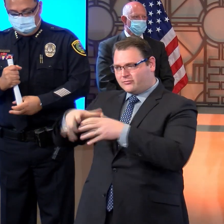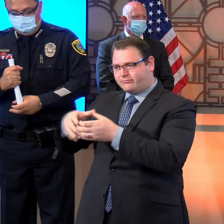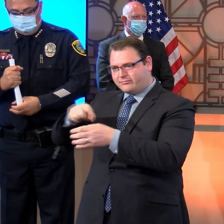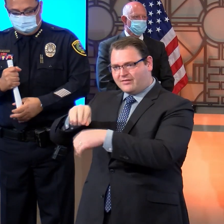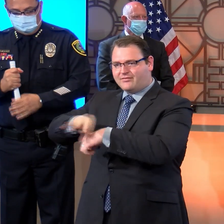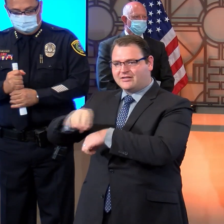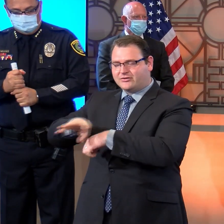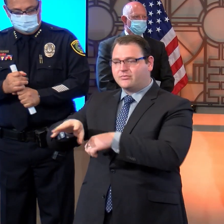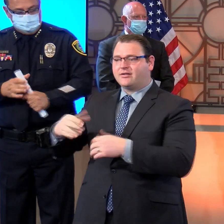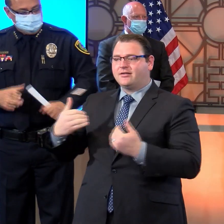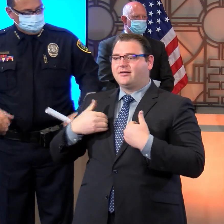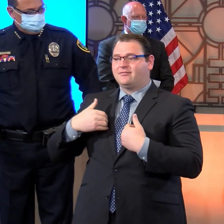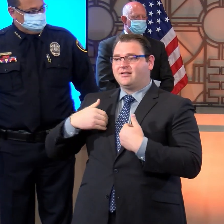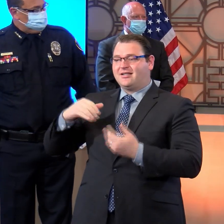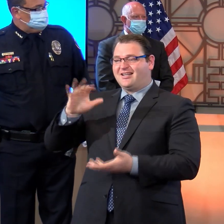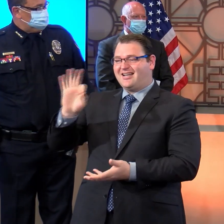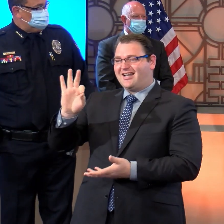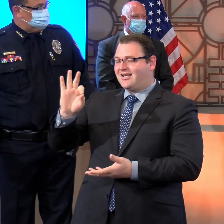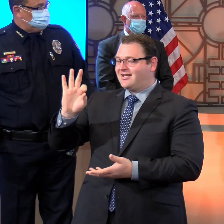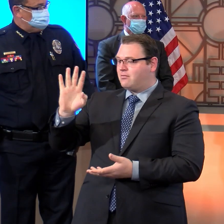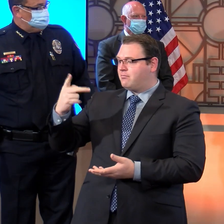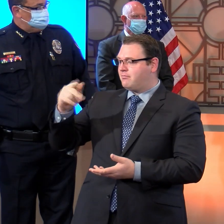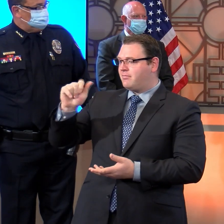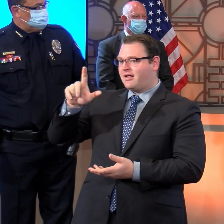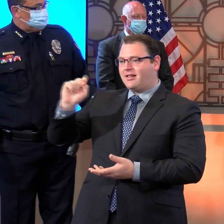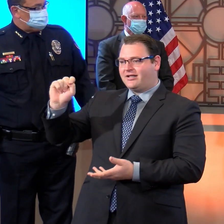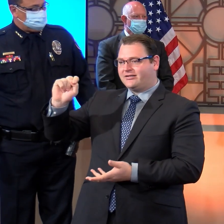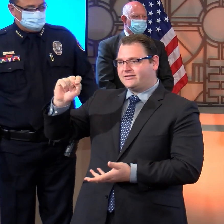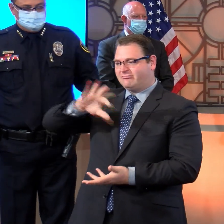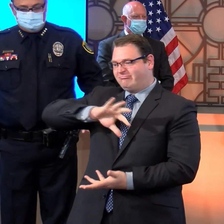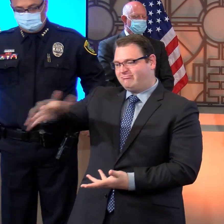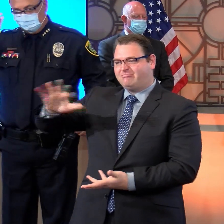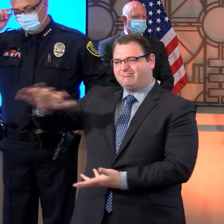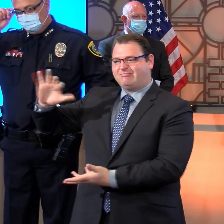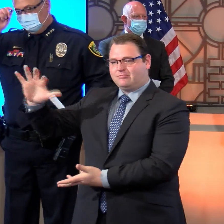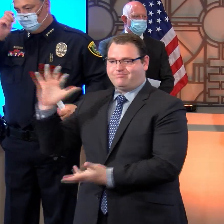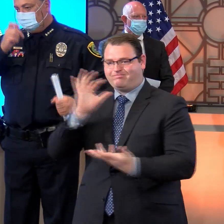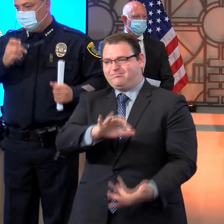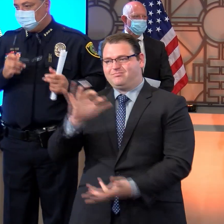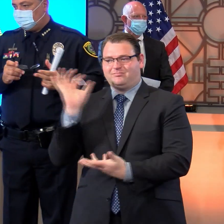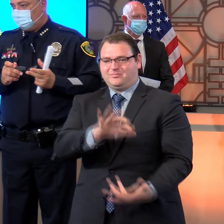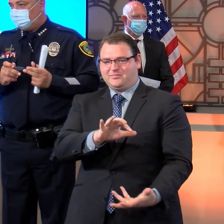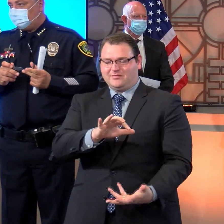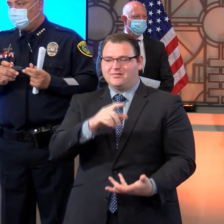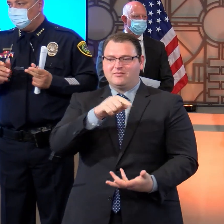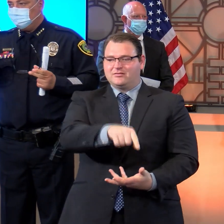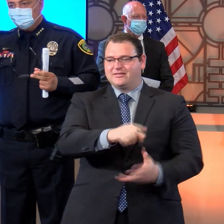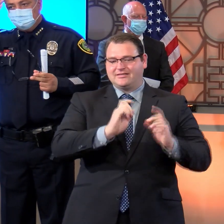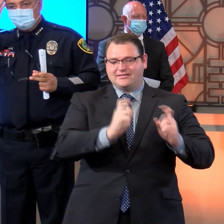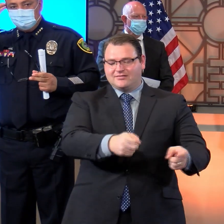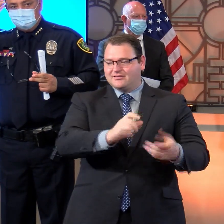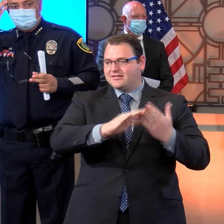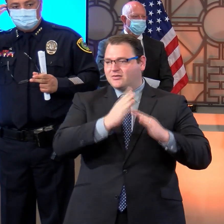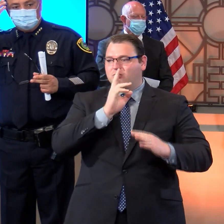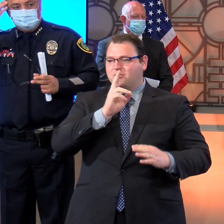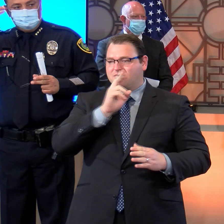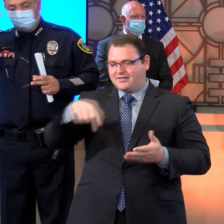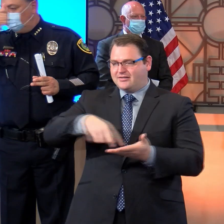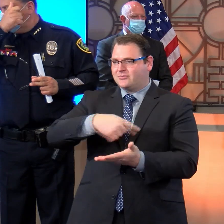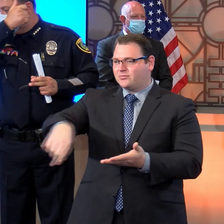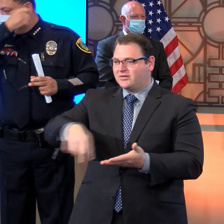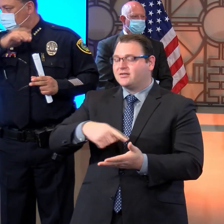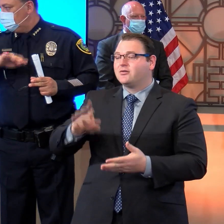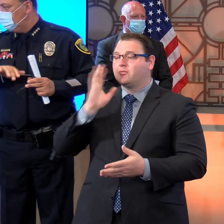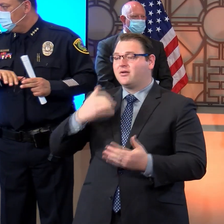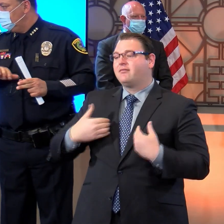9 pallets of PPE this week, and we expect to get some allocations every week for the next